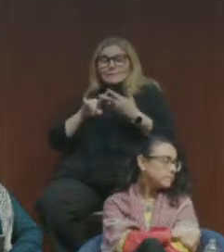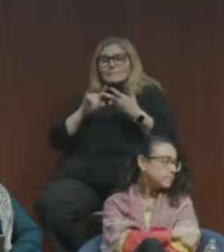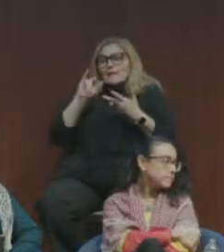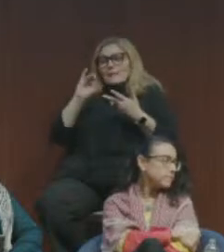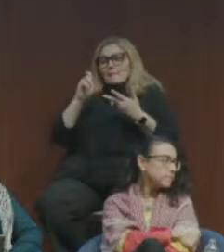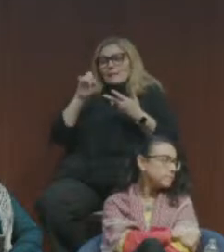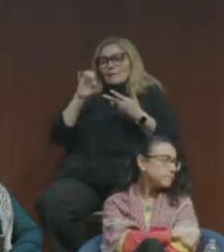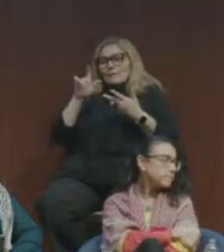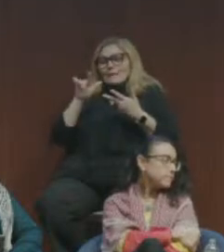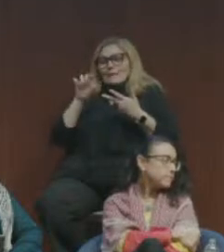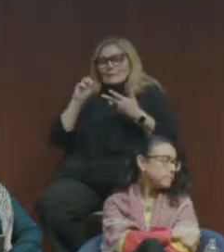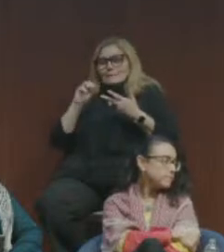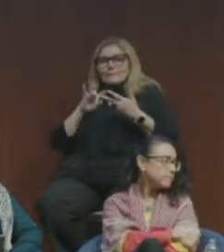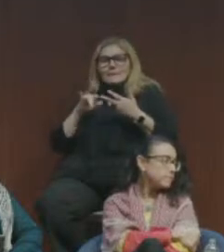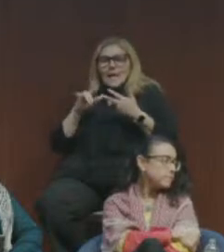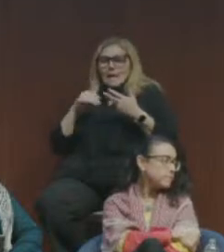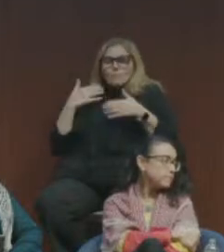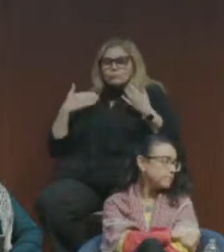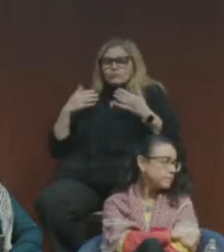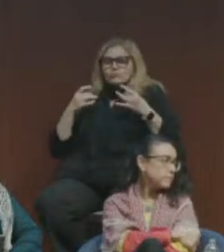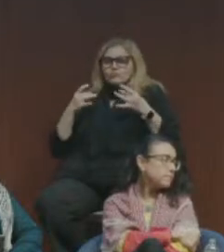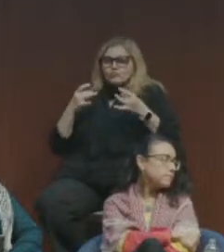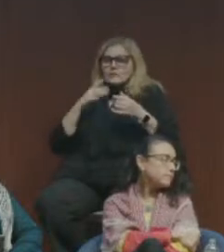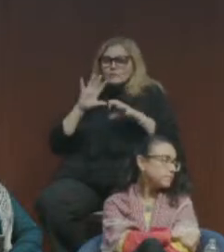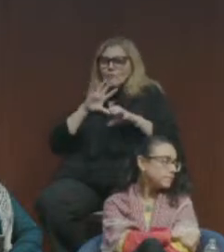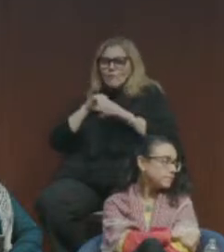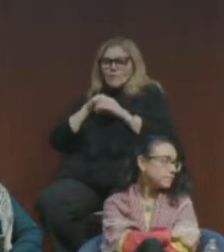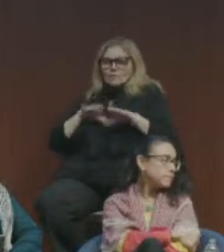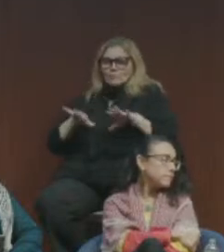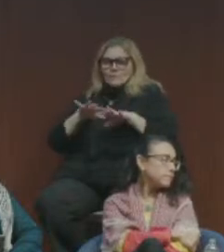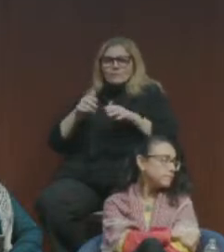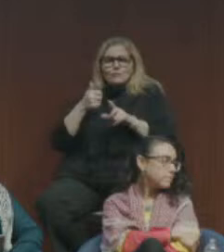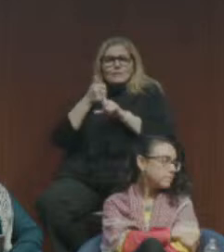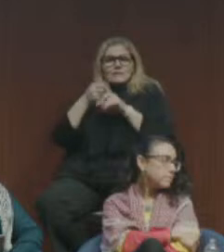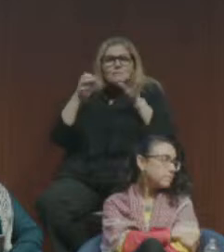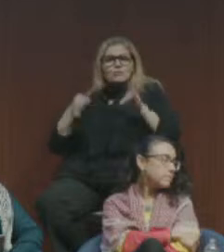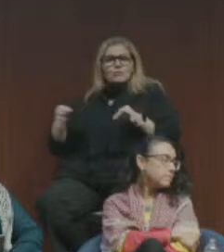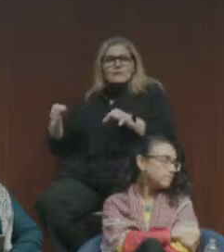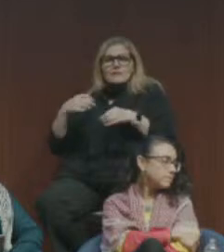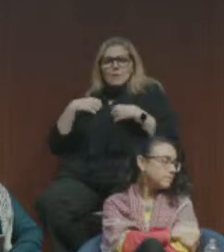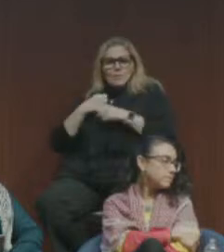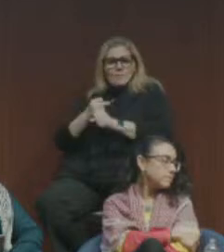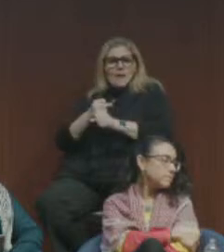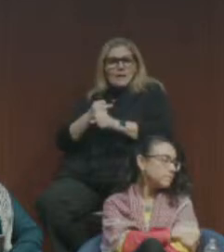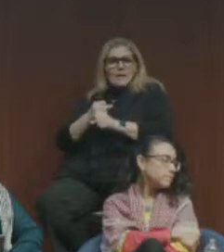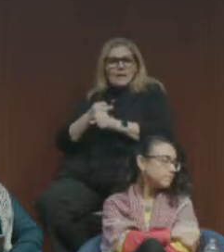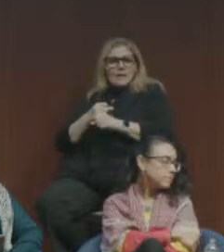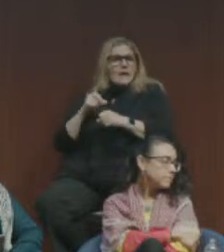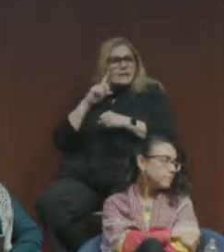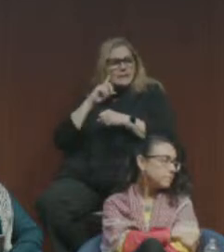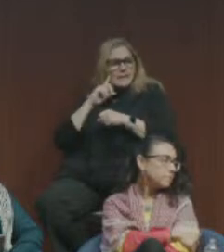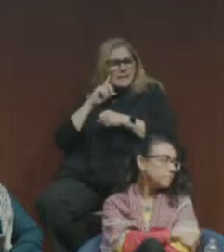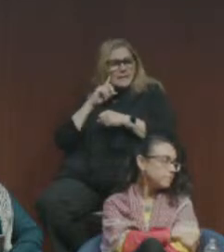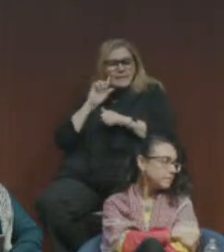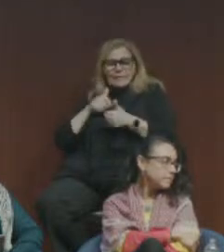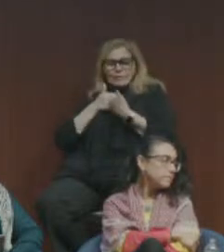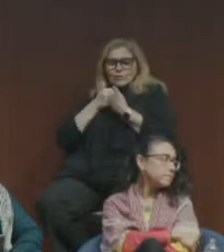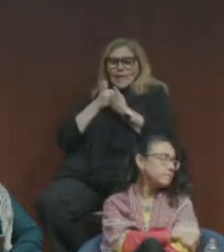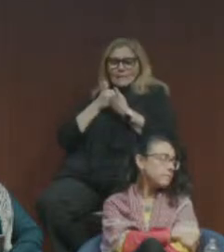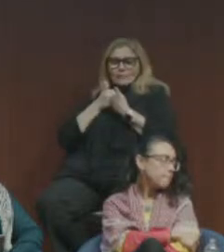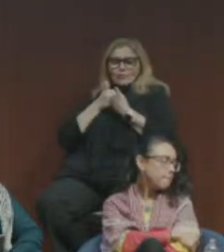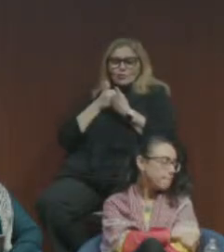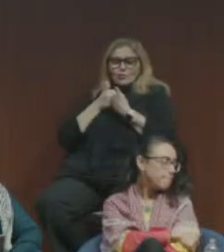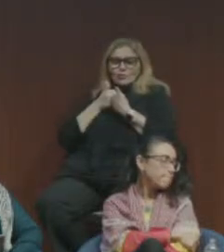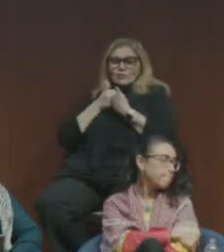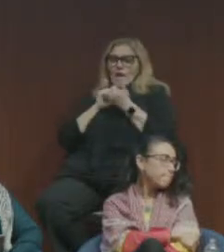imperialism moves into these spaces of self-determination that we create is, I think, our challenge then,